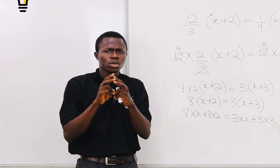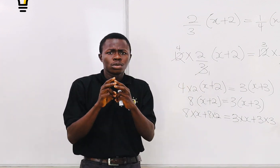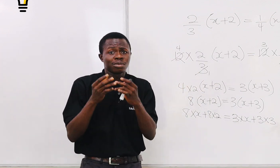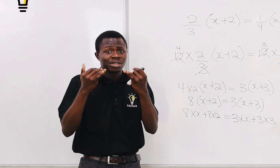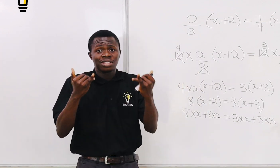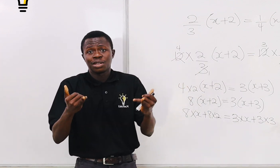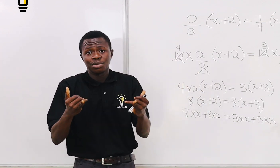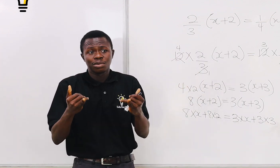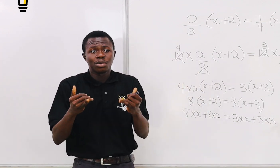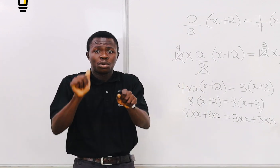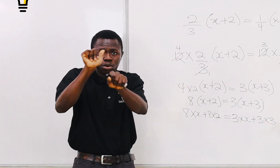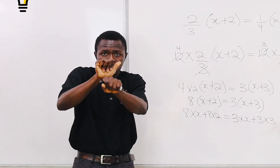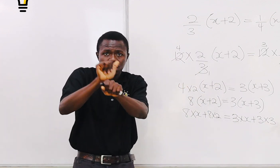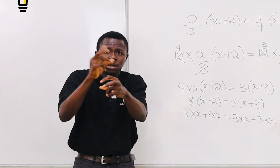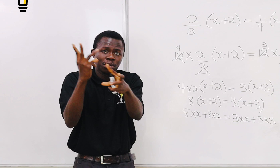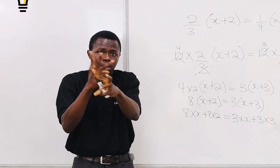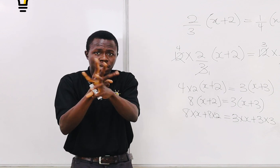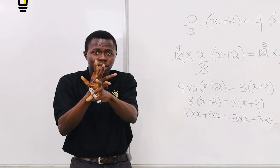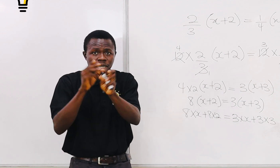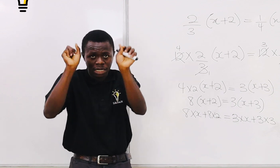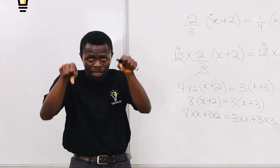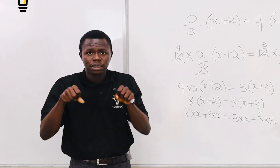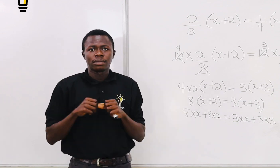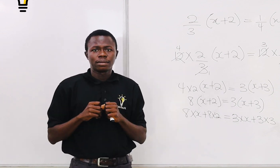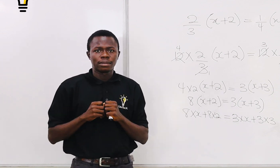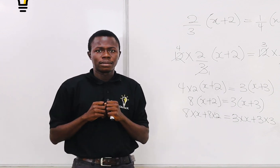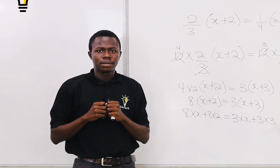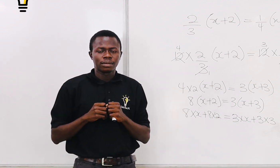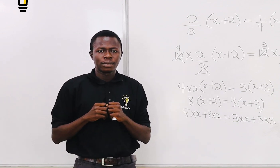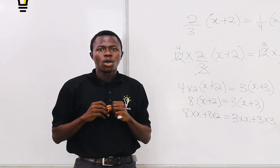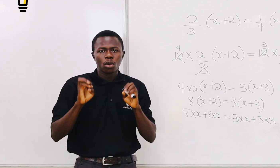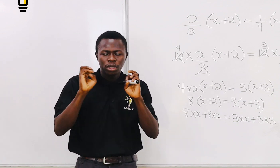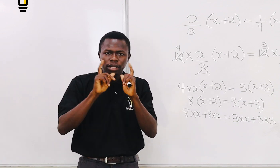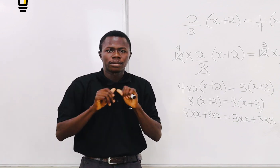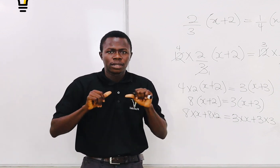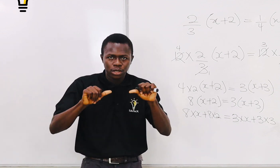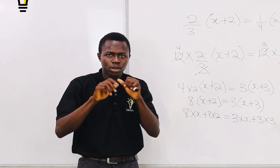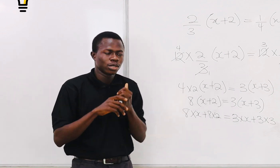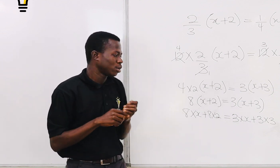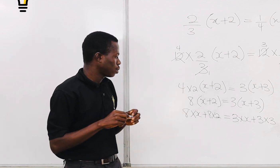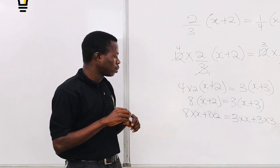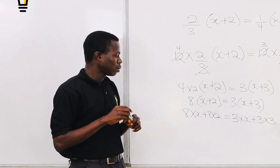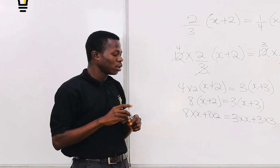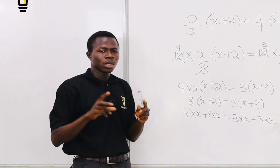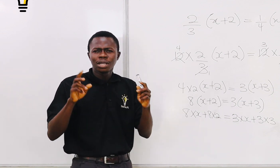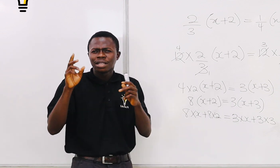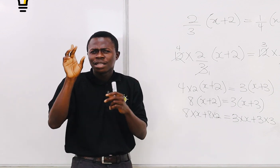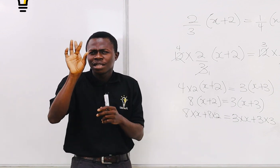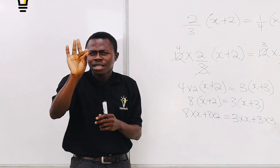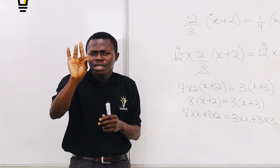So now we can work on the expression that we have. So let's continue.